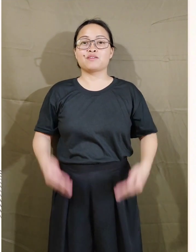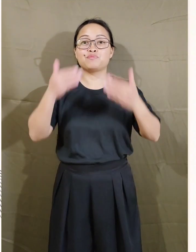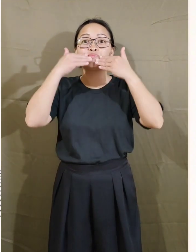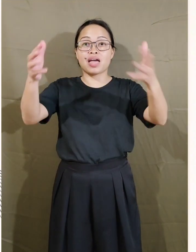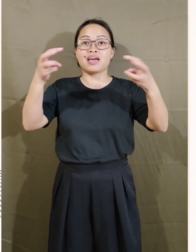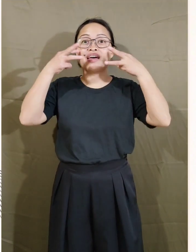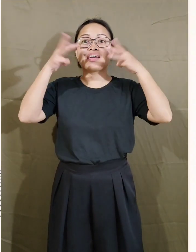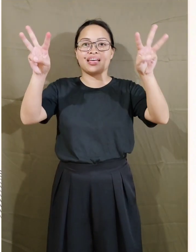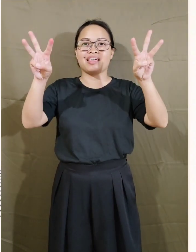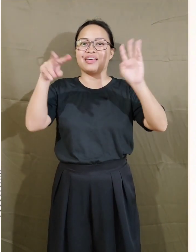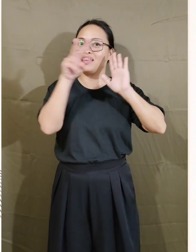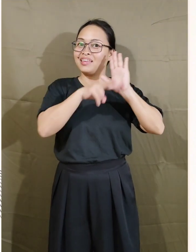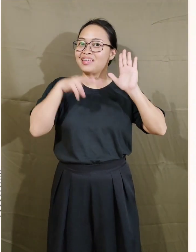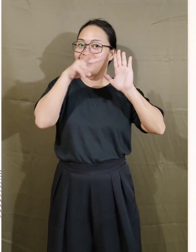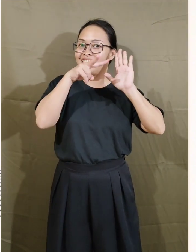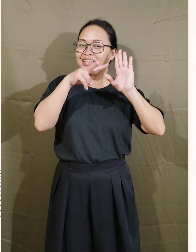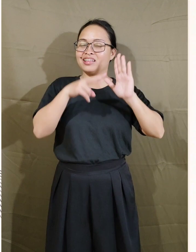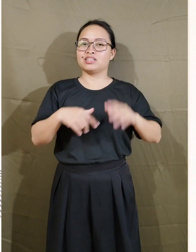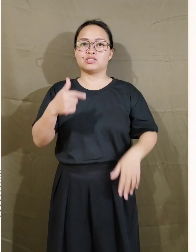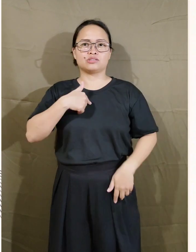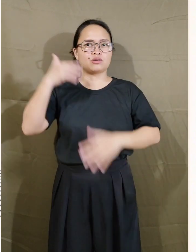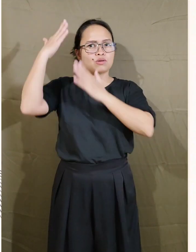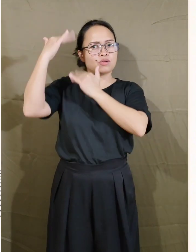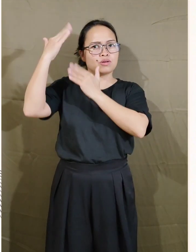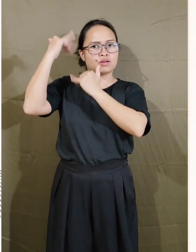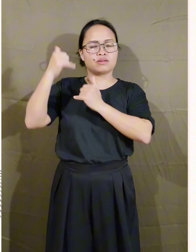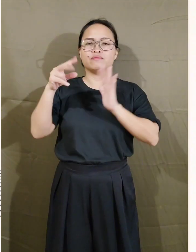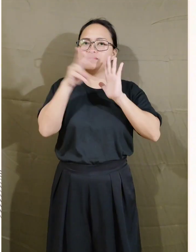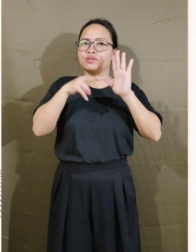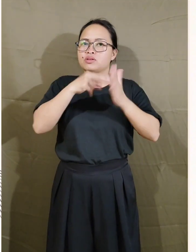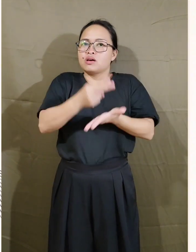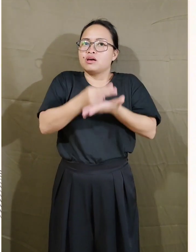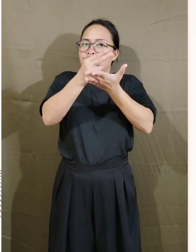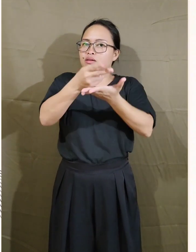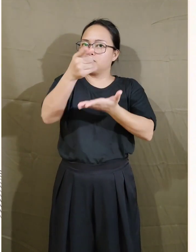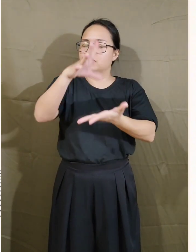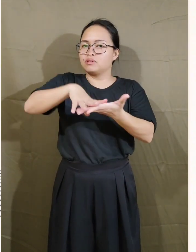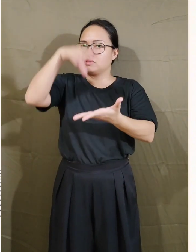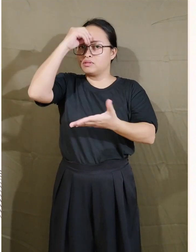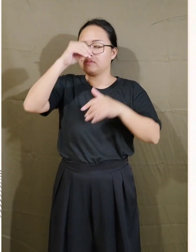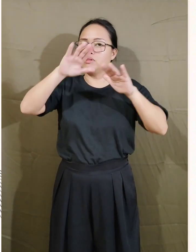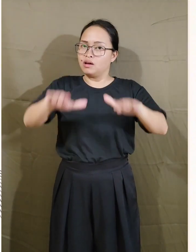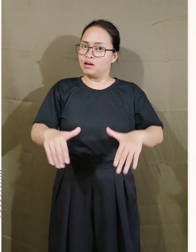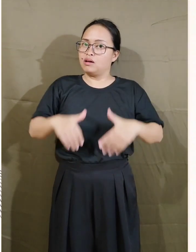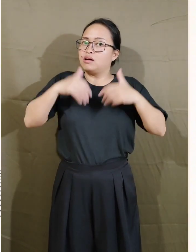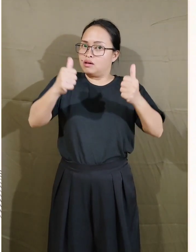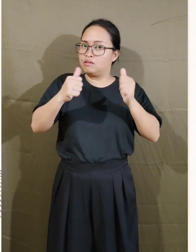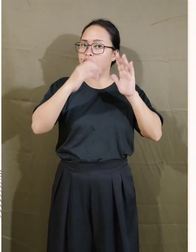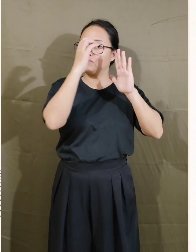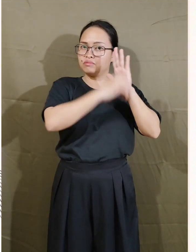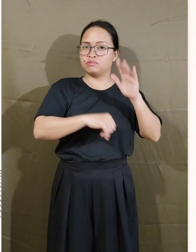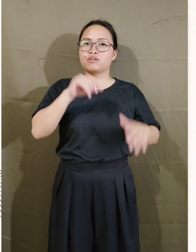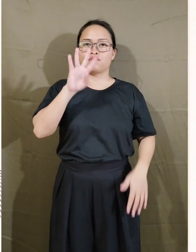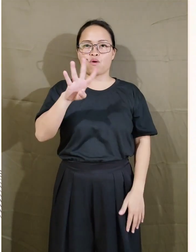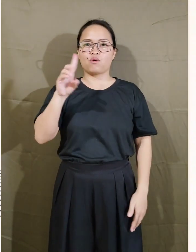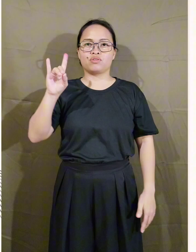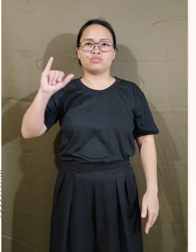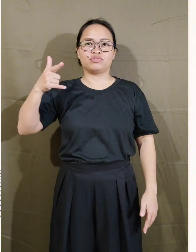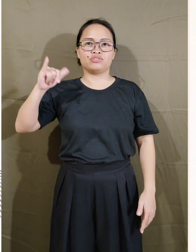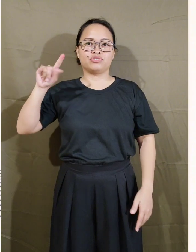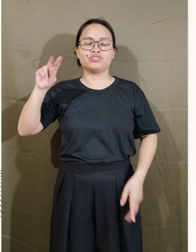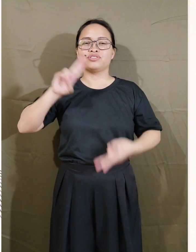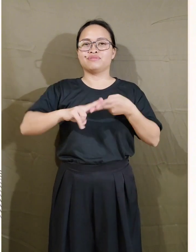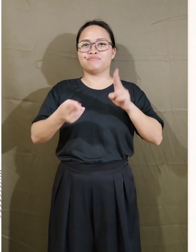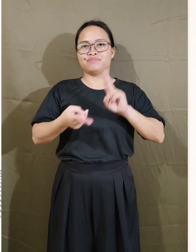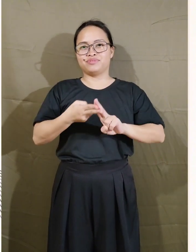Thank you for watching this video. I hope this video helped you learn how to subtract 4-digit